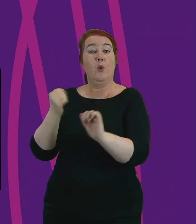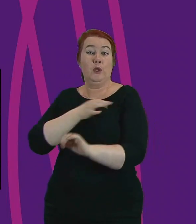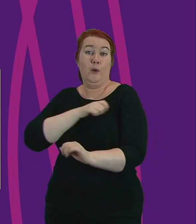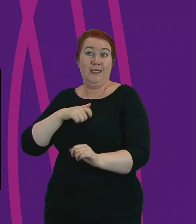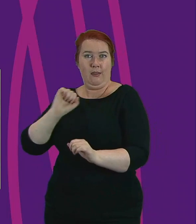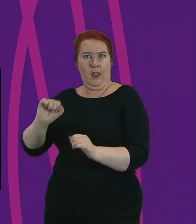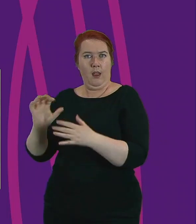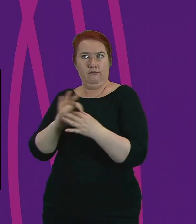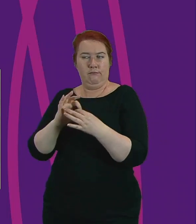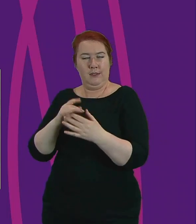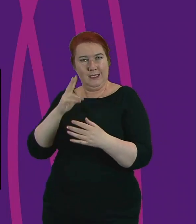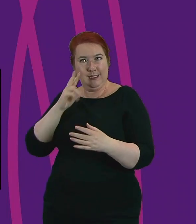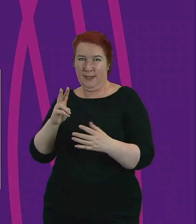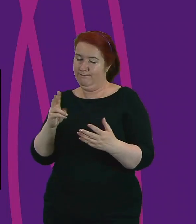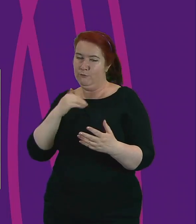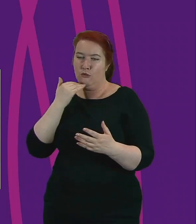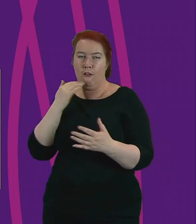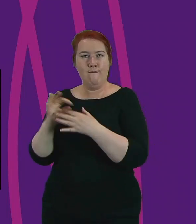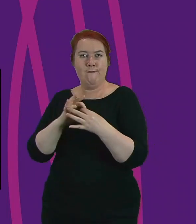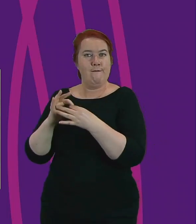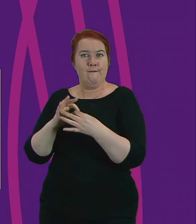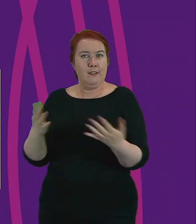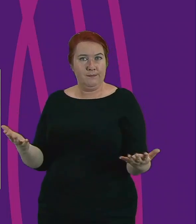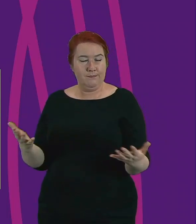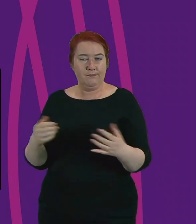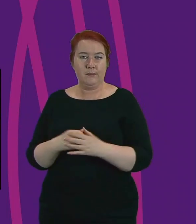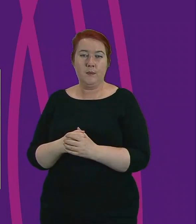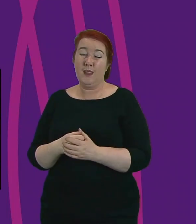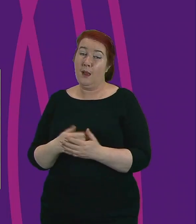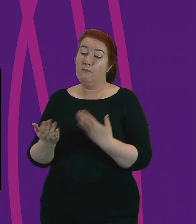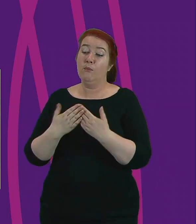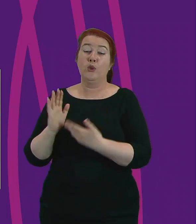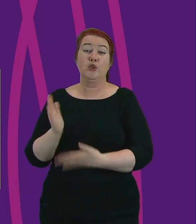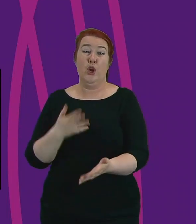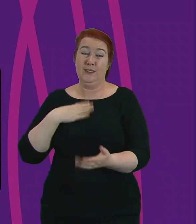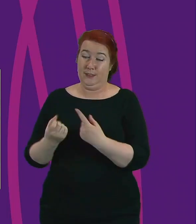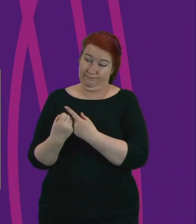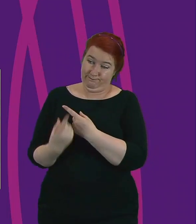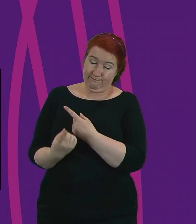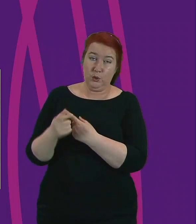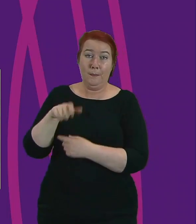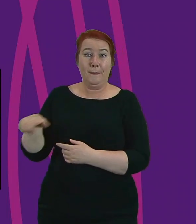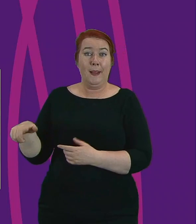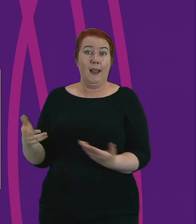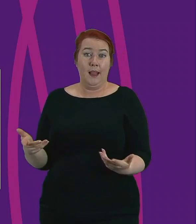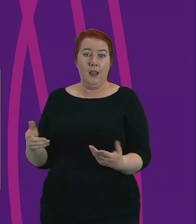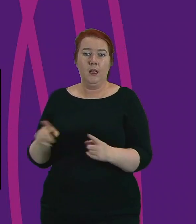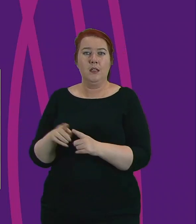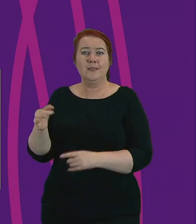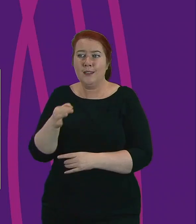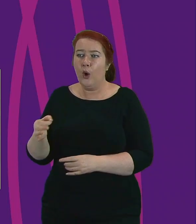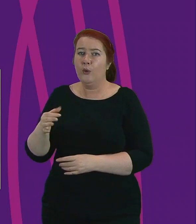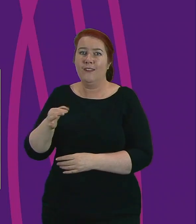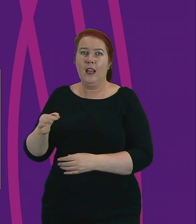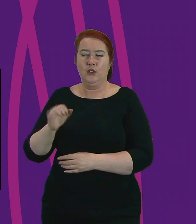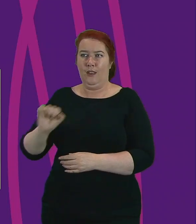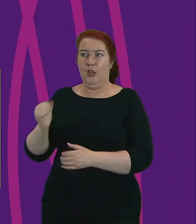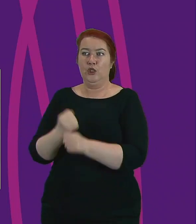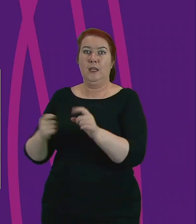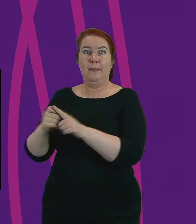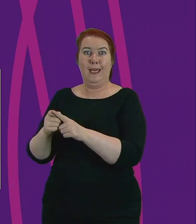not the case. We need more services close to where people live. We need to put a stop to towns and villages losing their GP